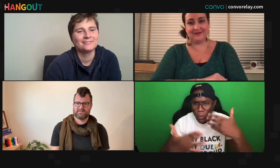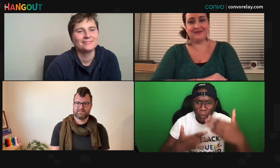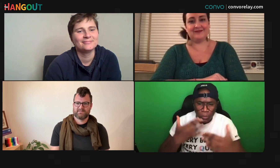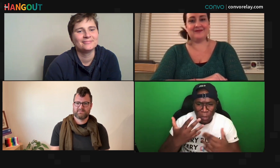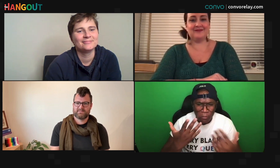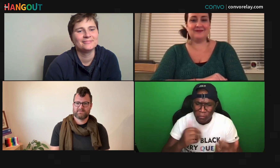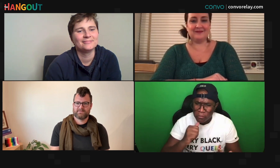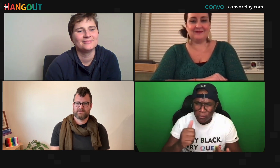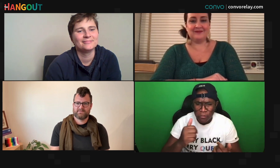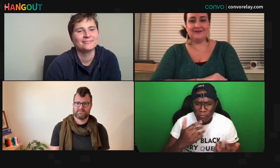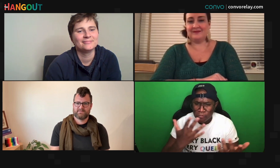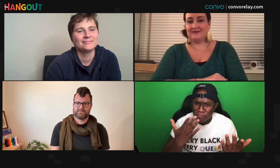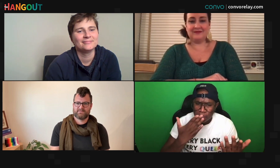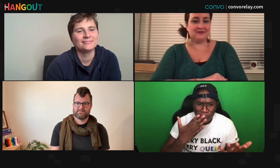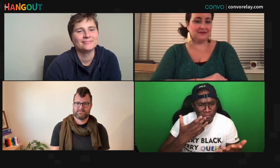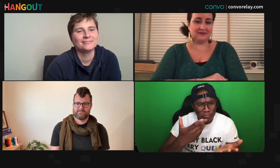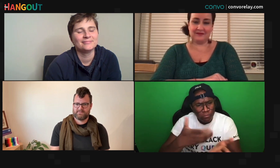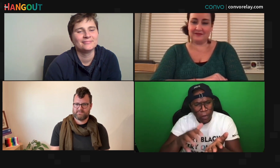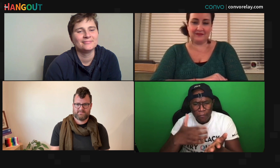be the ultimate model.